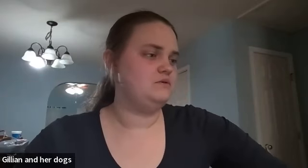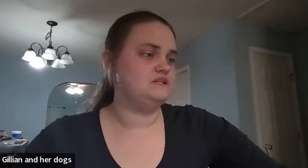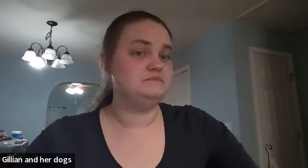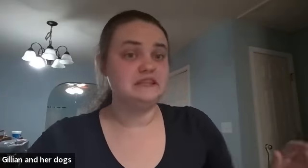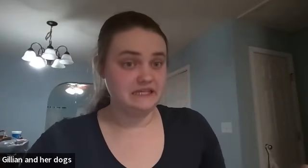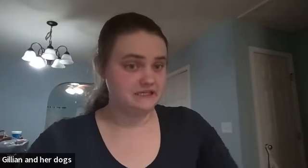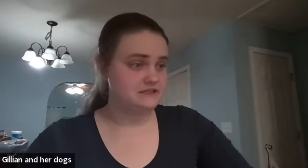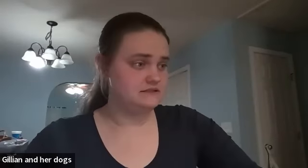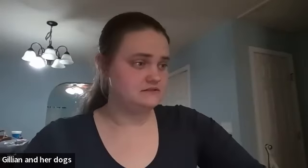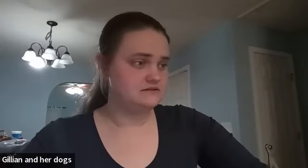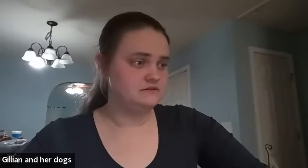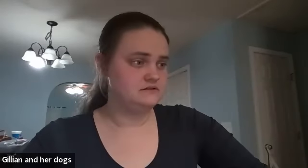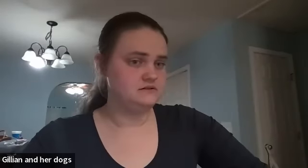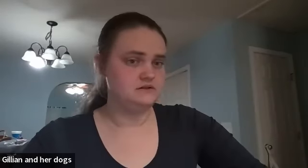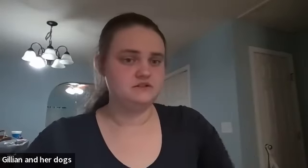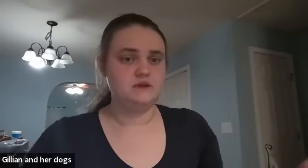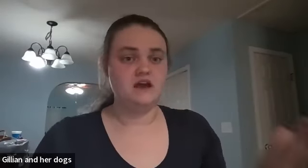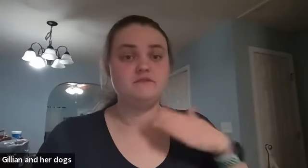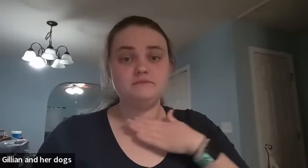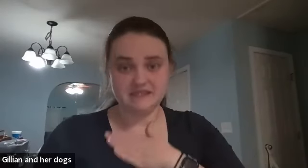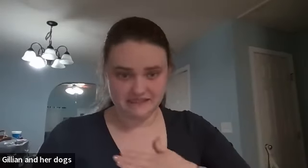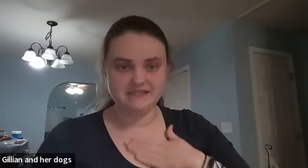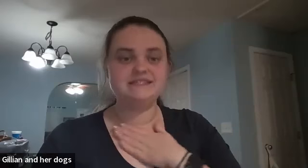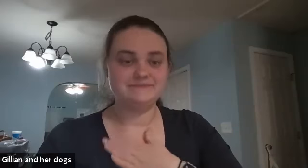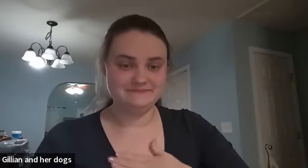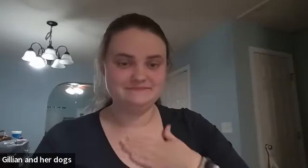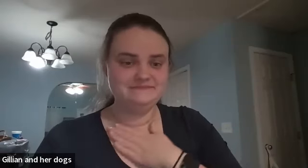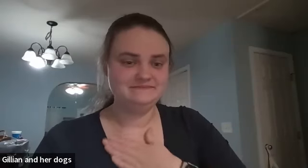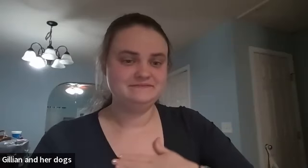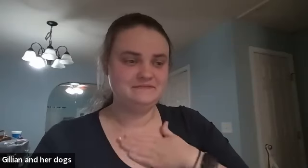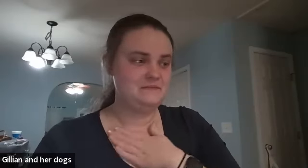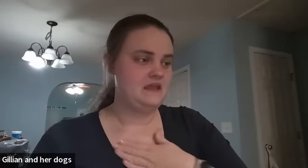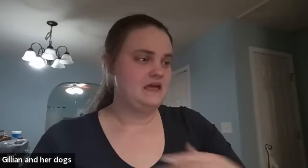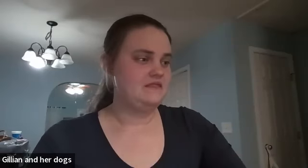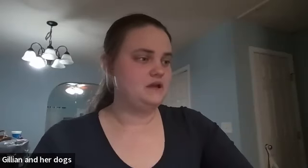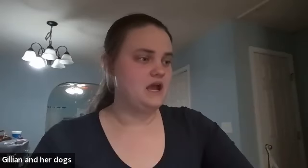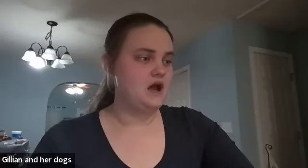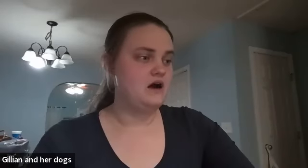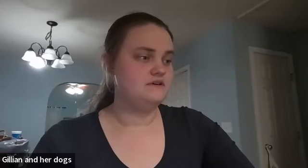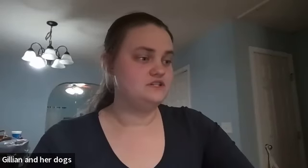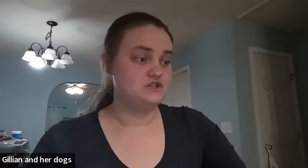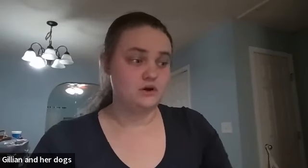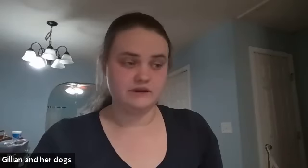was please. So we have please. And then we have